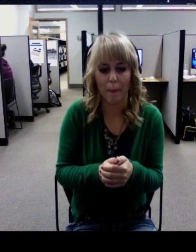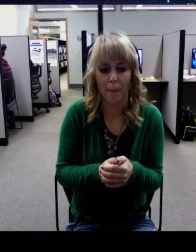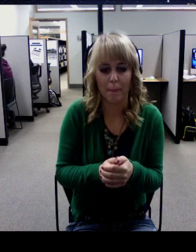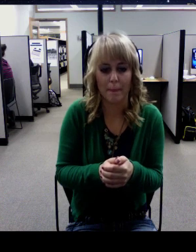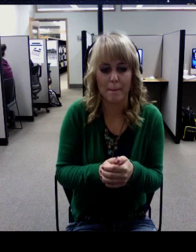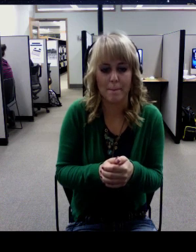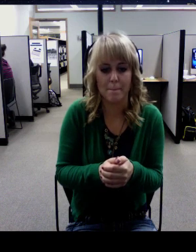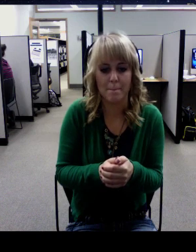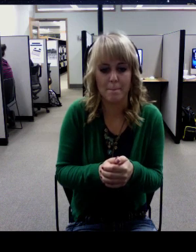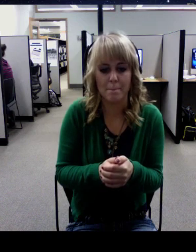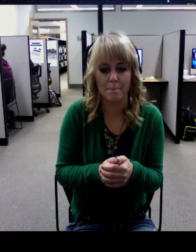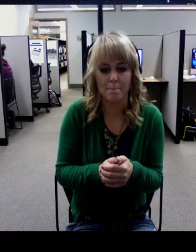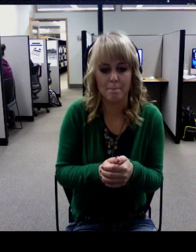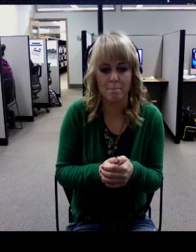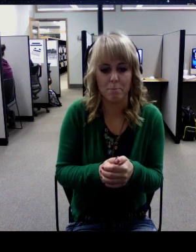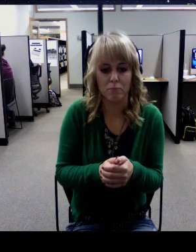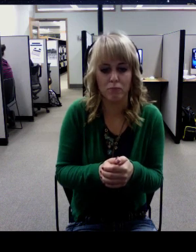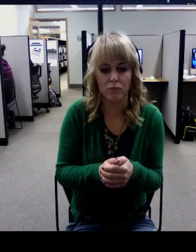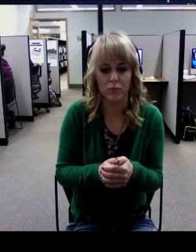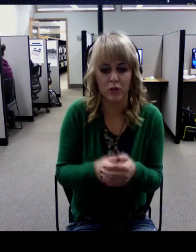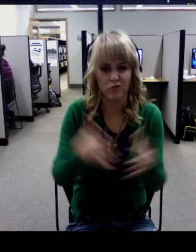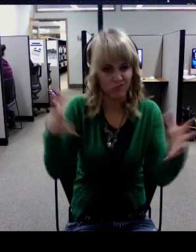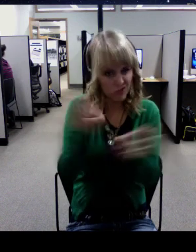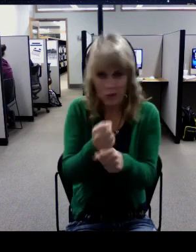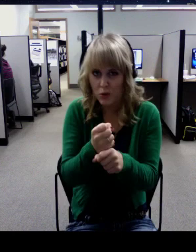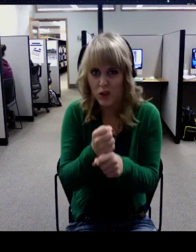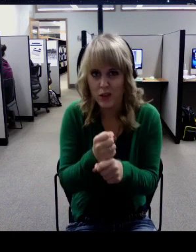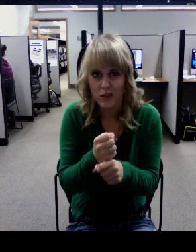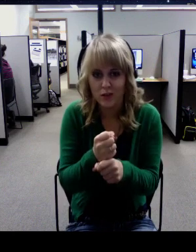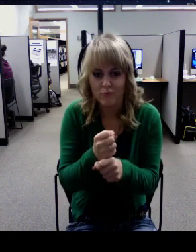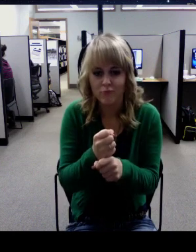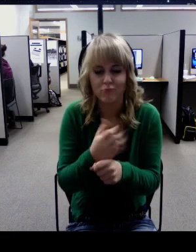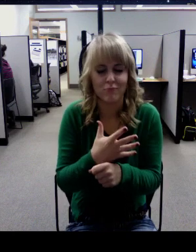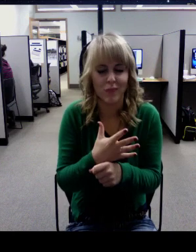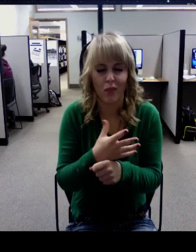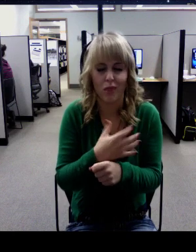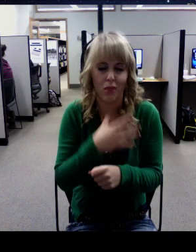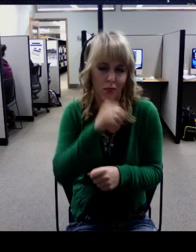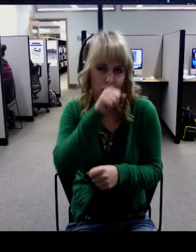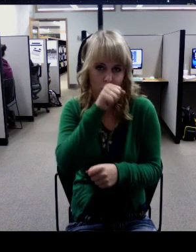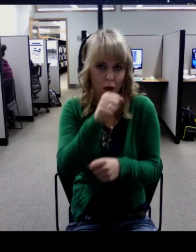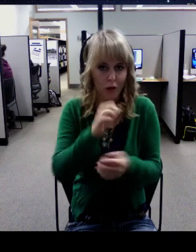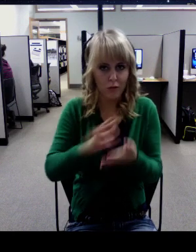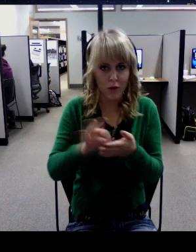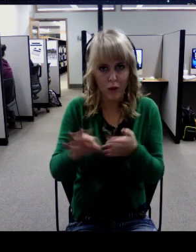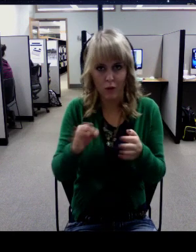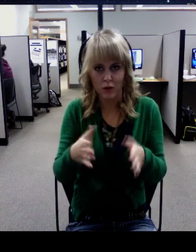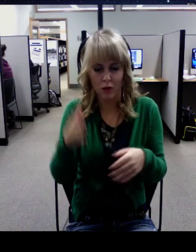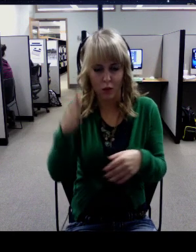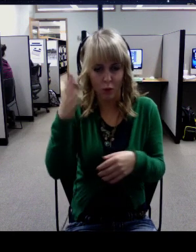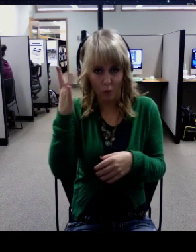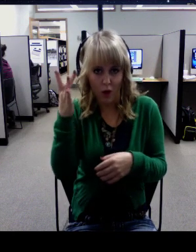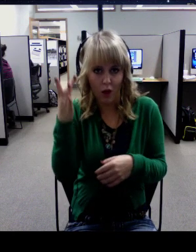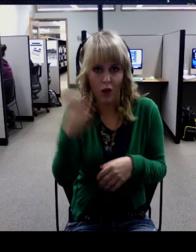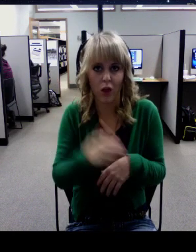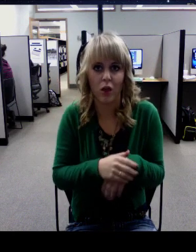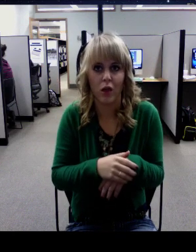Just to recap, I like accounting because of being able